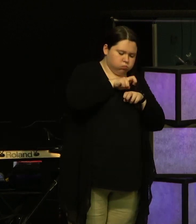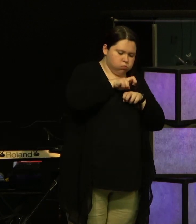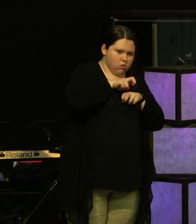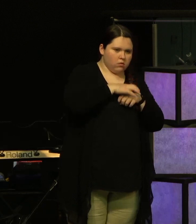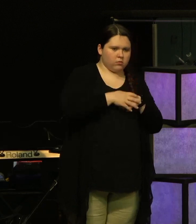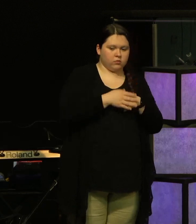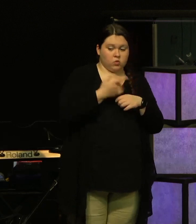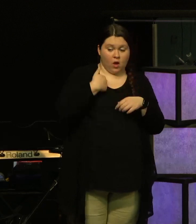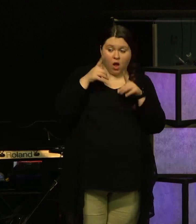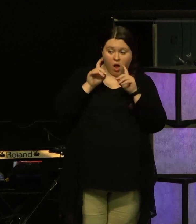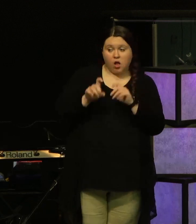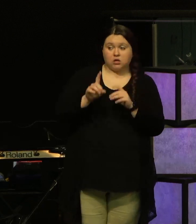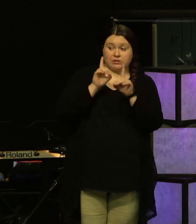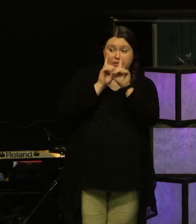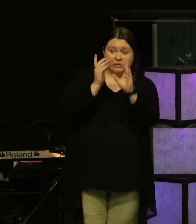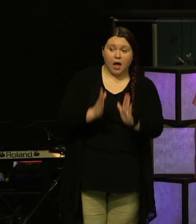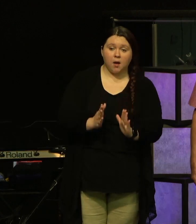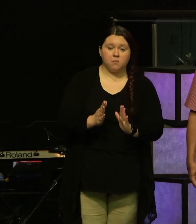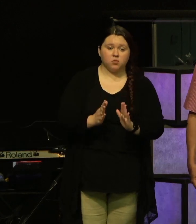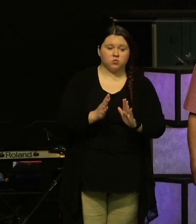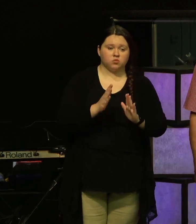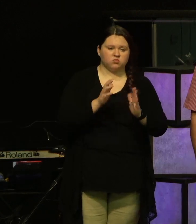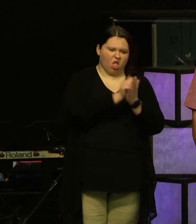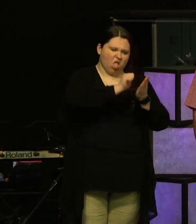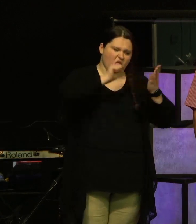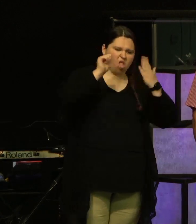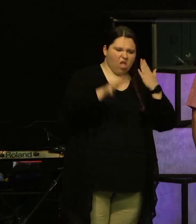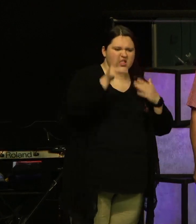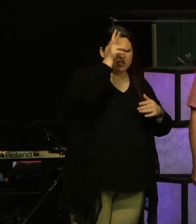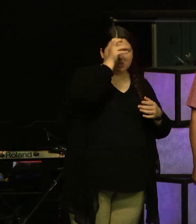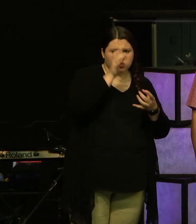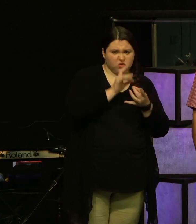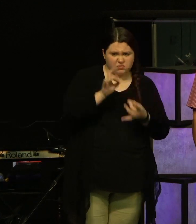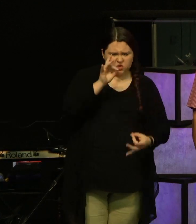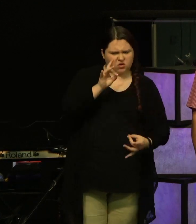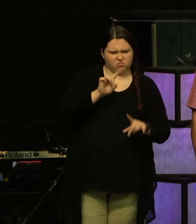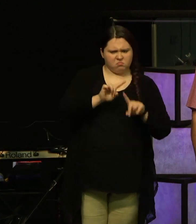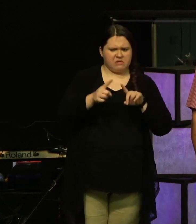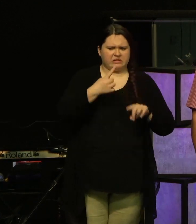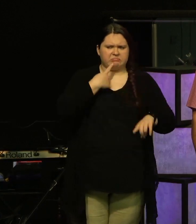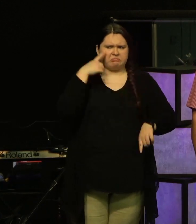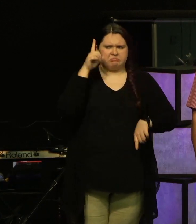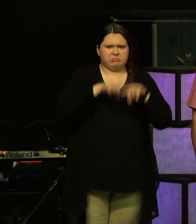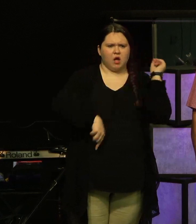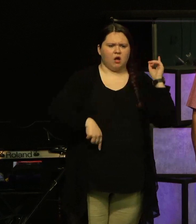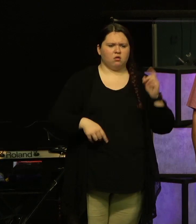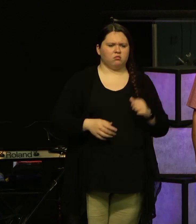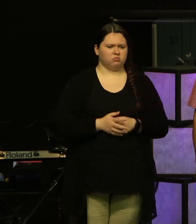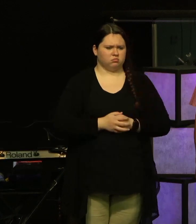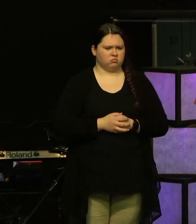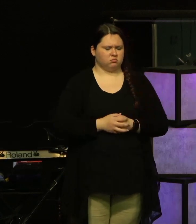ask your disciples to cast out the evil spirit, but they couldn't do it.